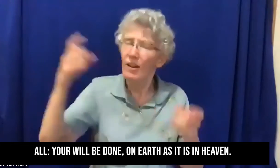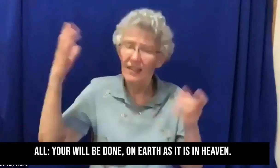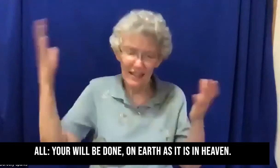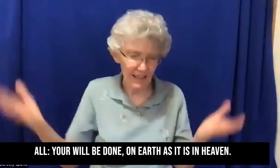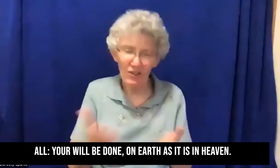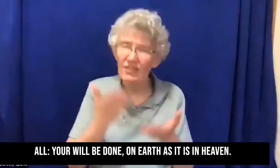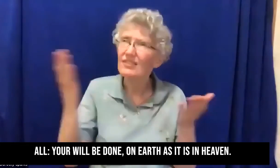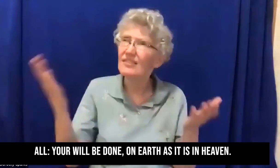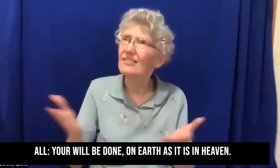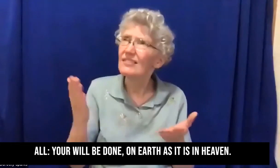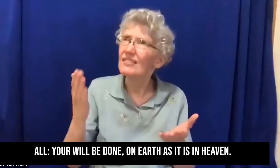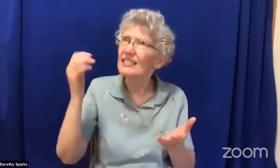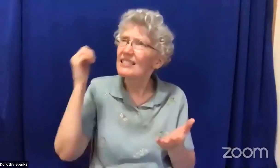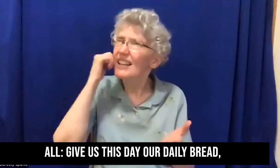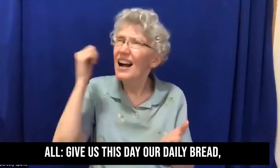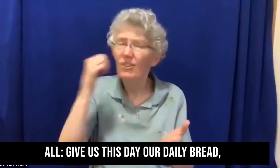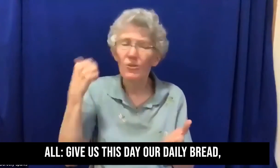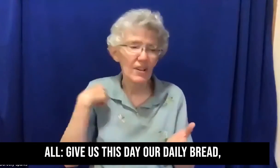is